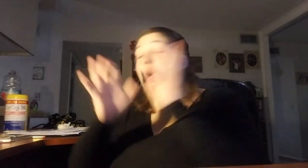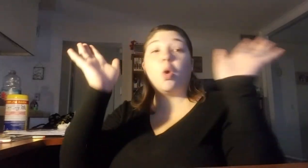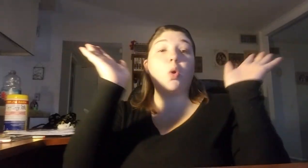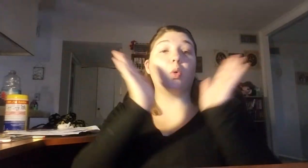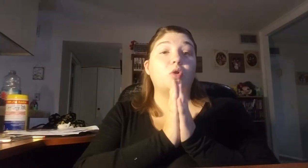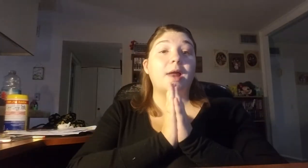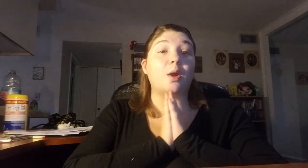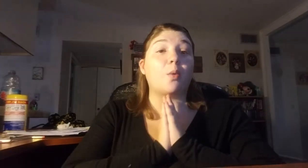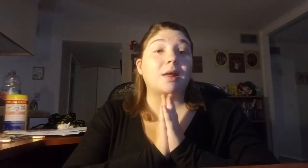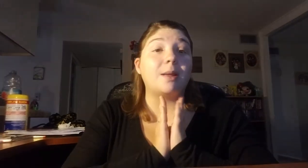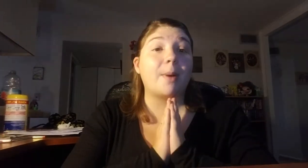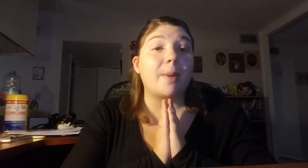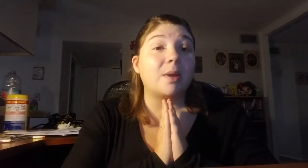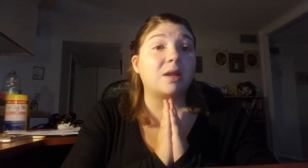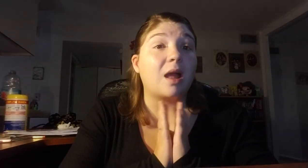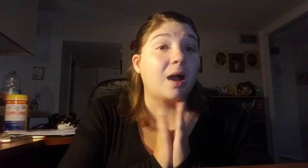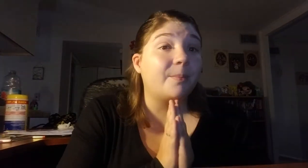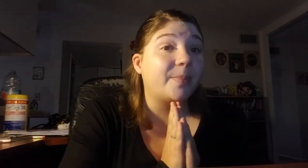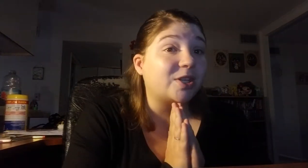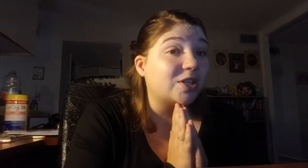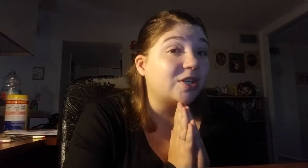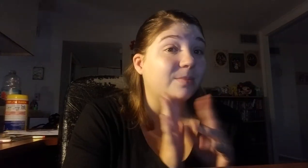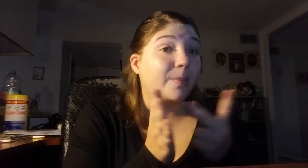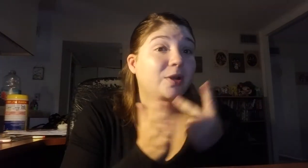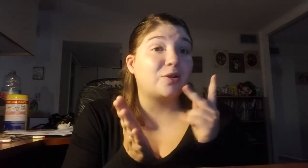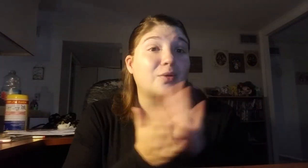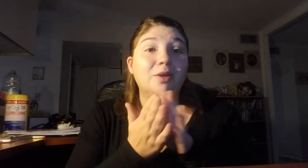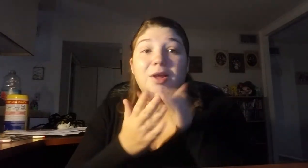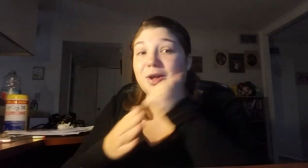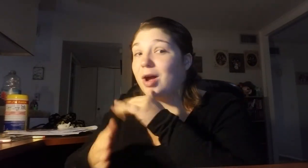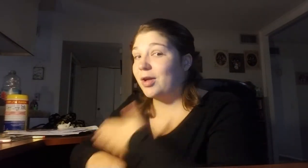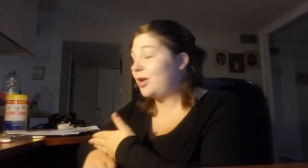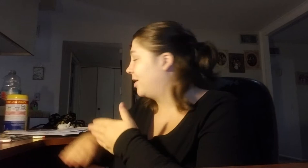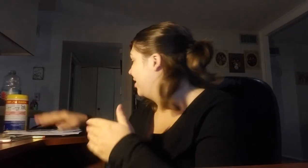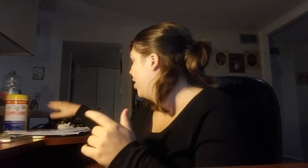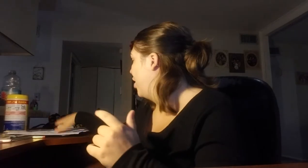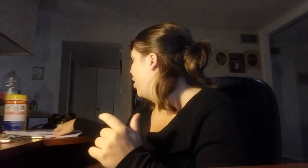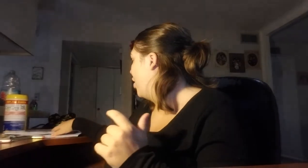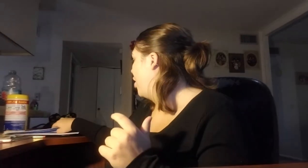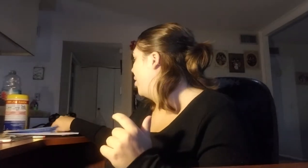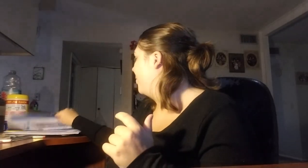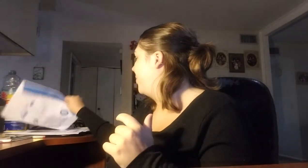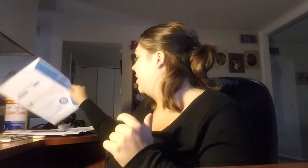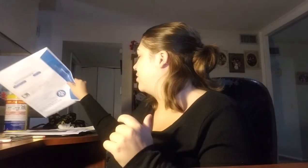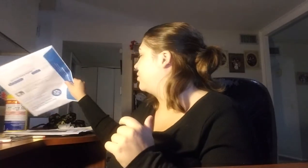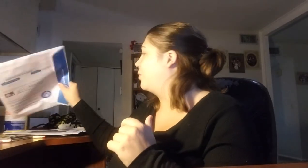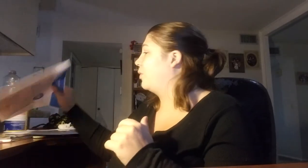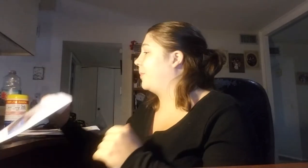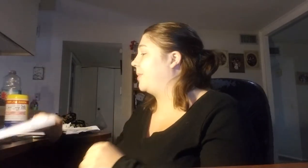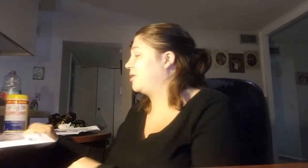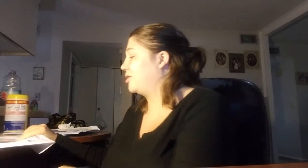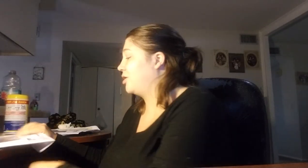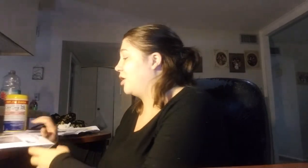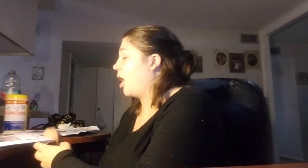oh, you guys want to see my baby's pictures? My pictures got it? Oh, preschool pictures. Oh,